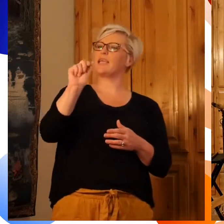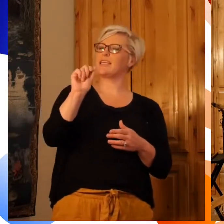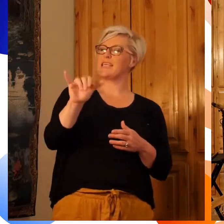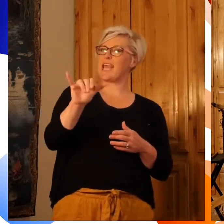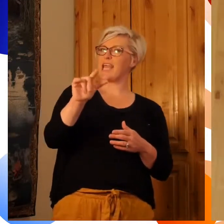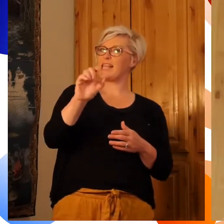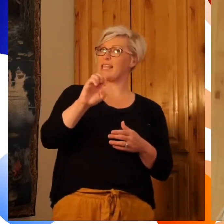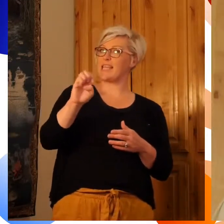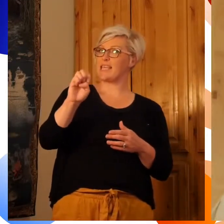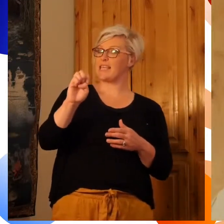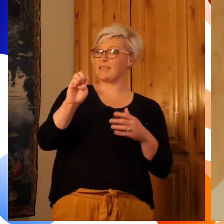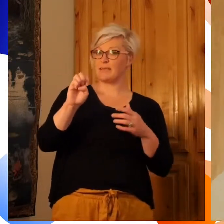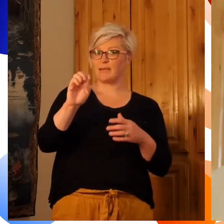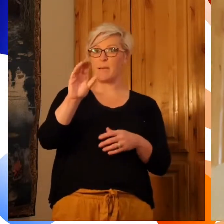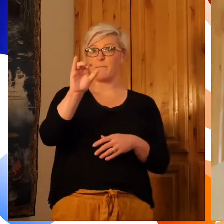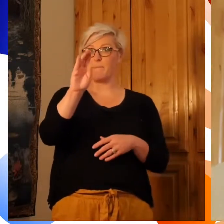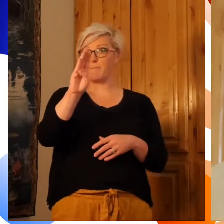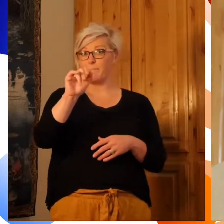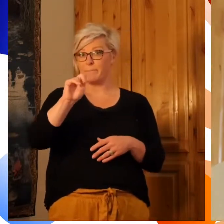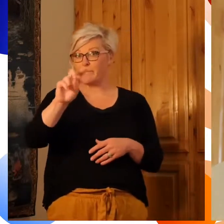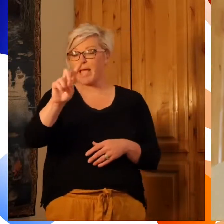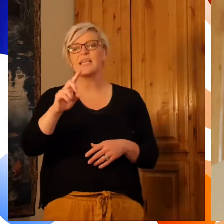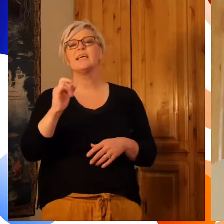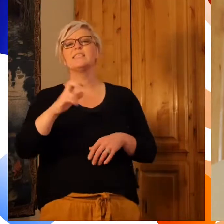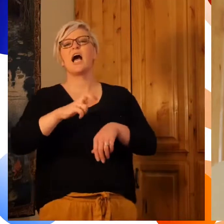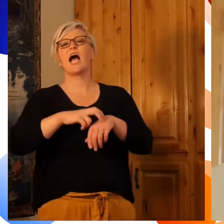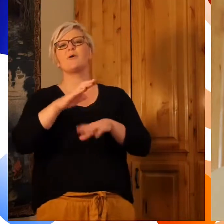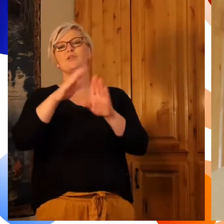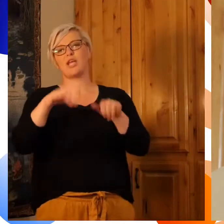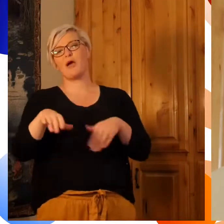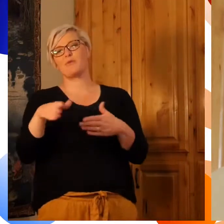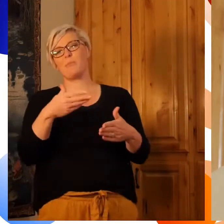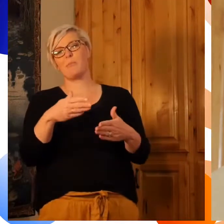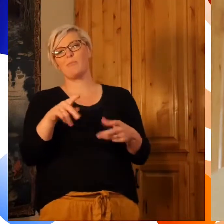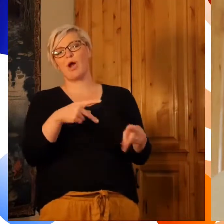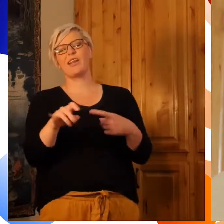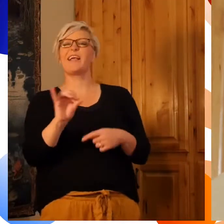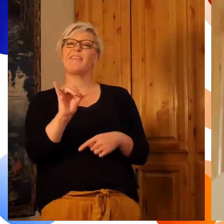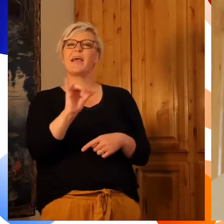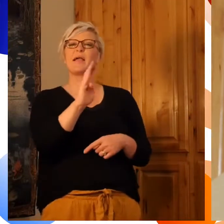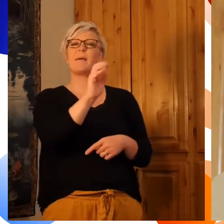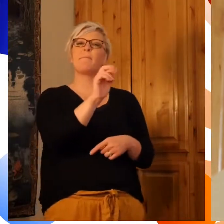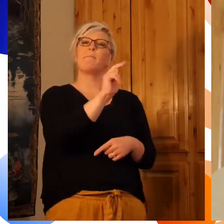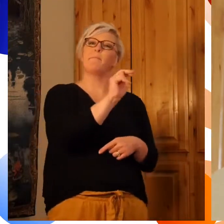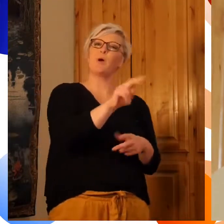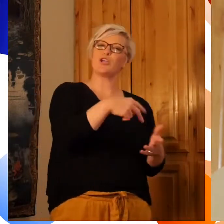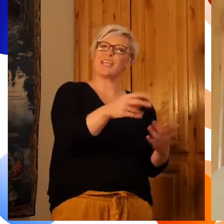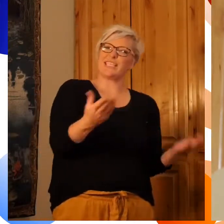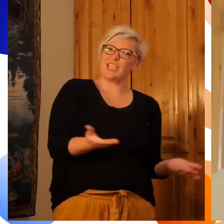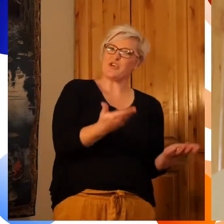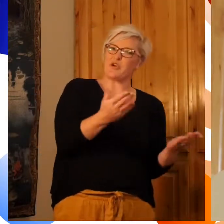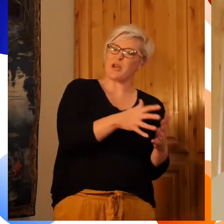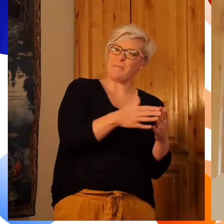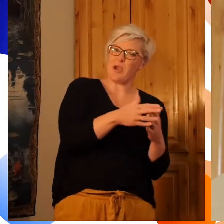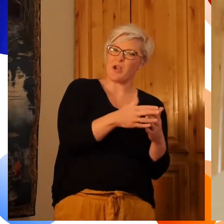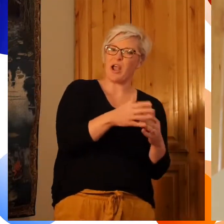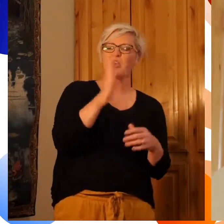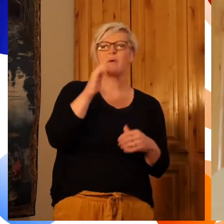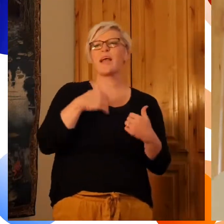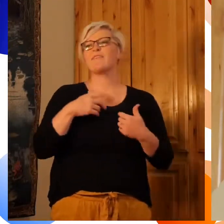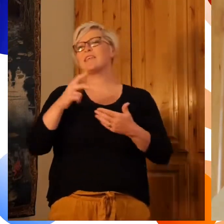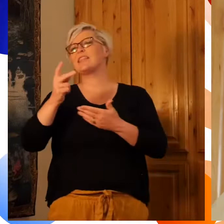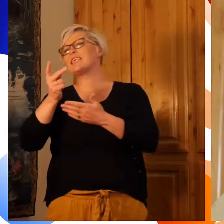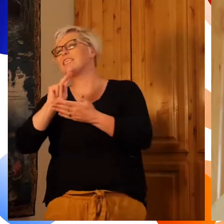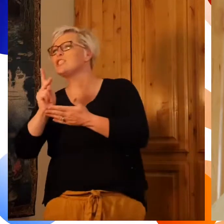house party. It's much like a barn dance was here in America. You would have them in the kitchen or in the barn or wherever,